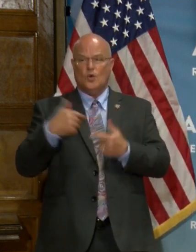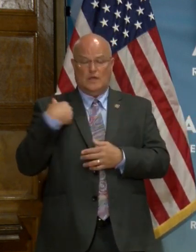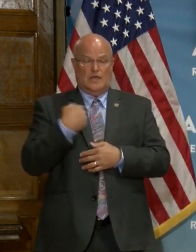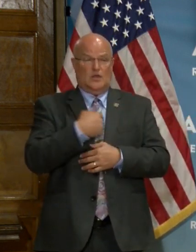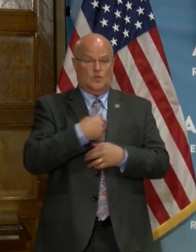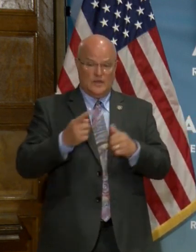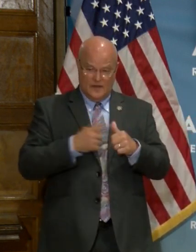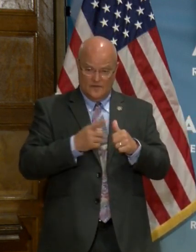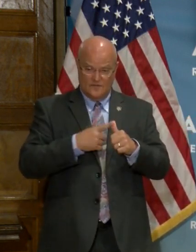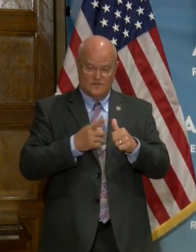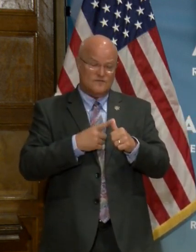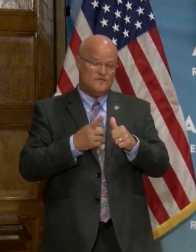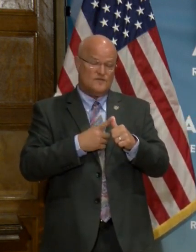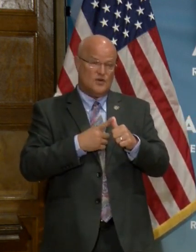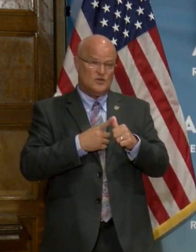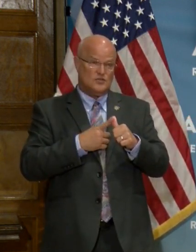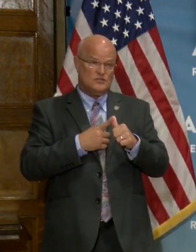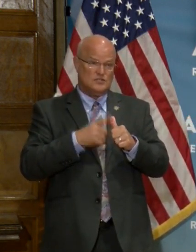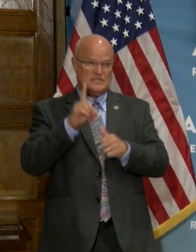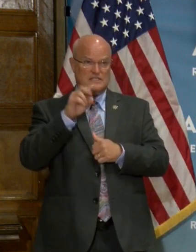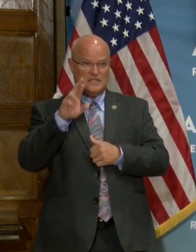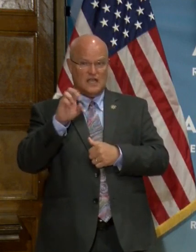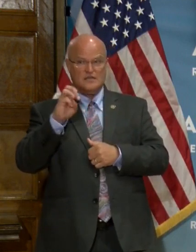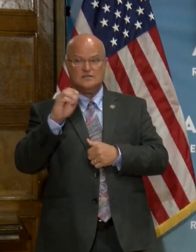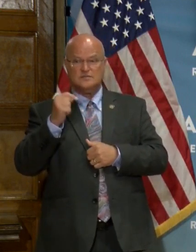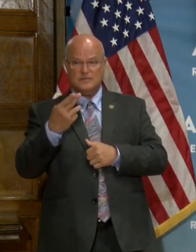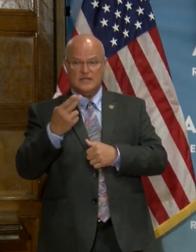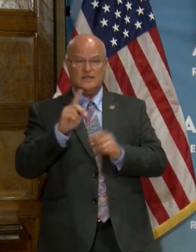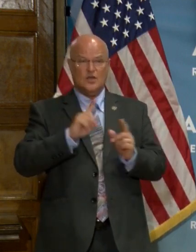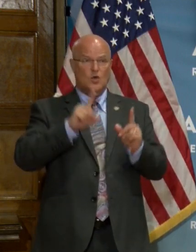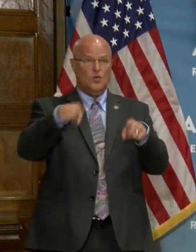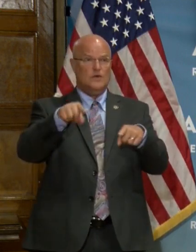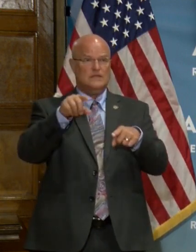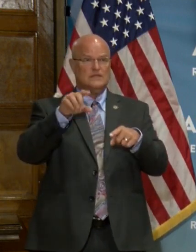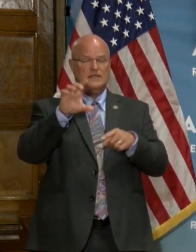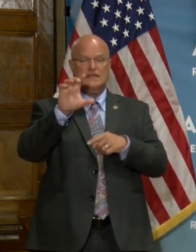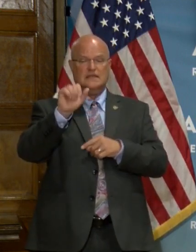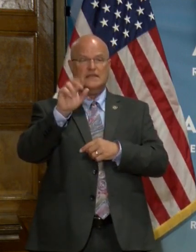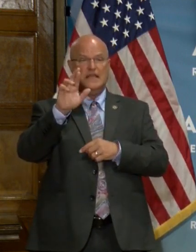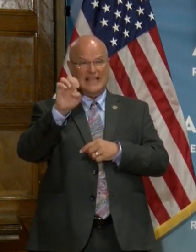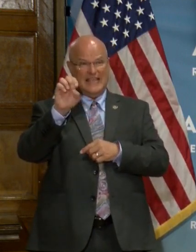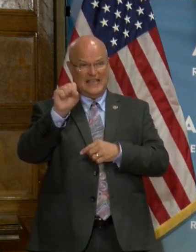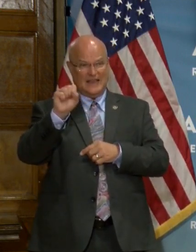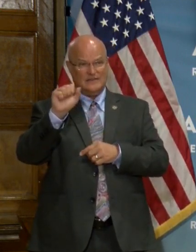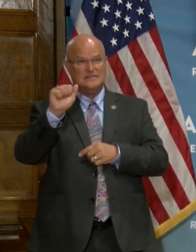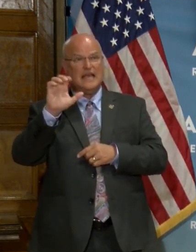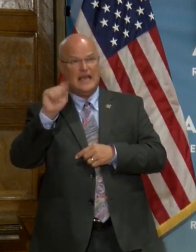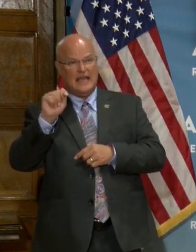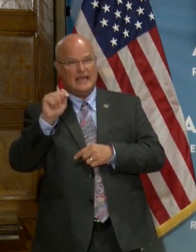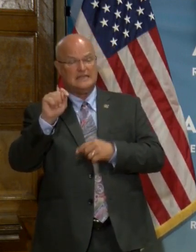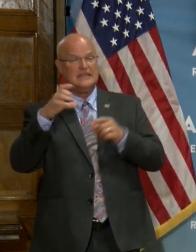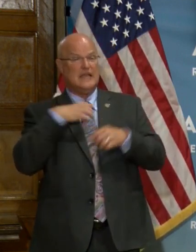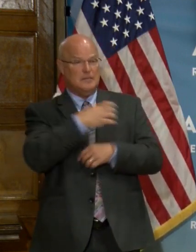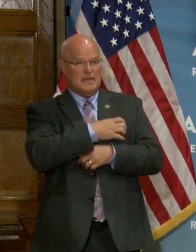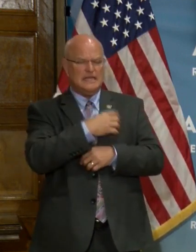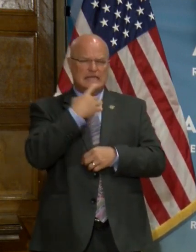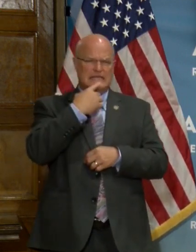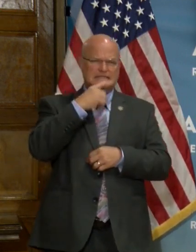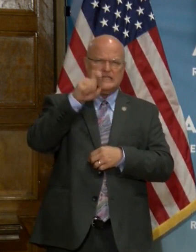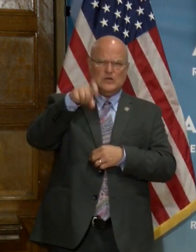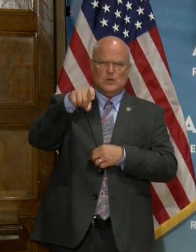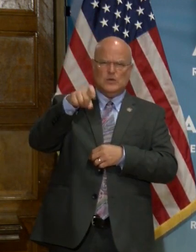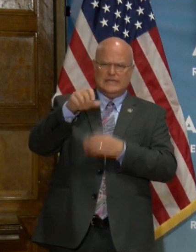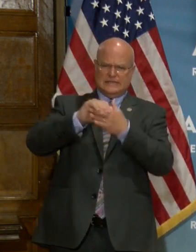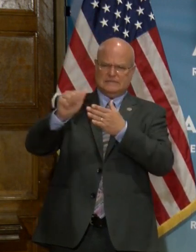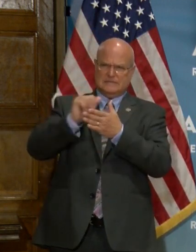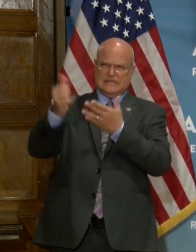we first, Dr. Smith went to the CARES Act Steering Committee and said, we need X number